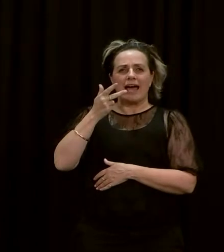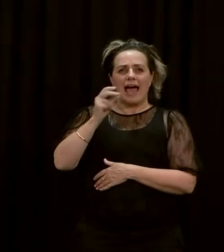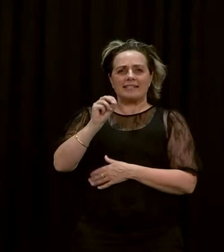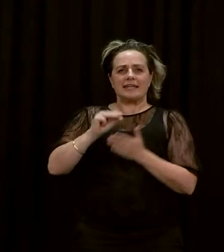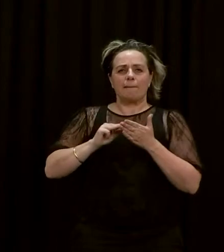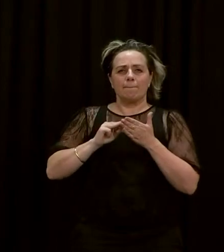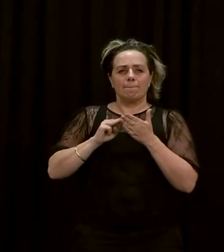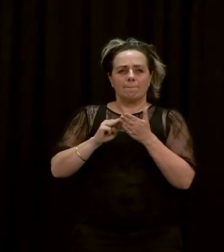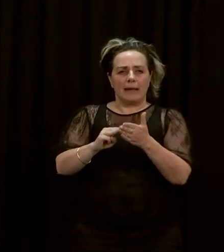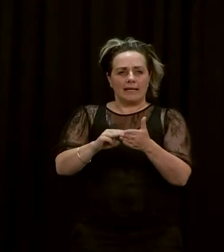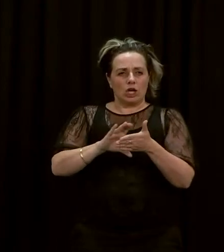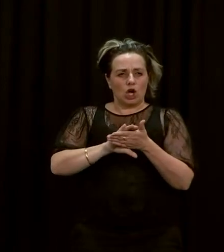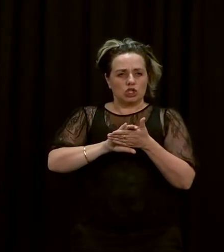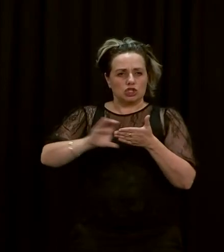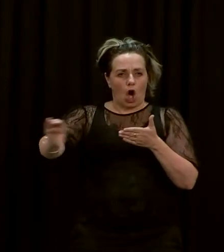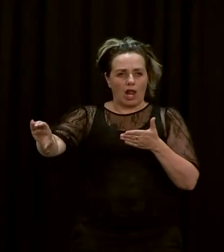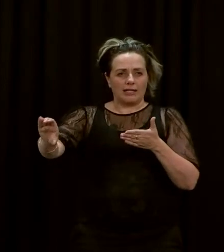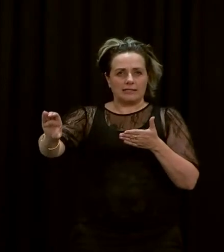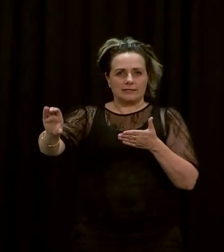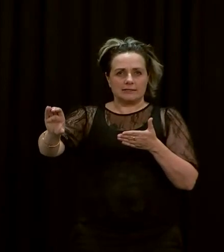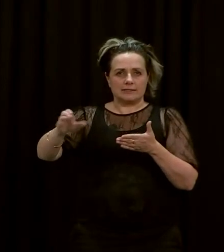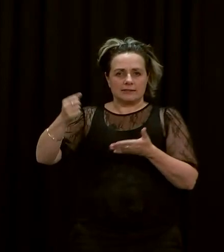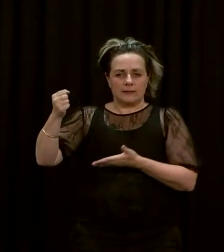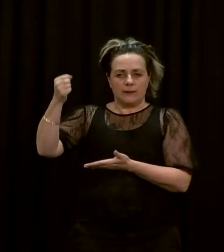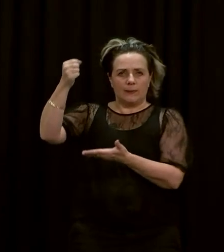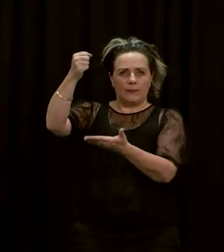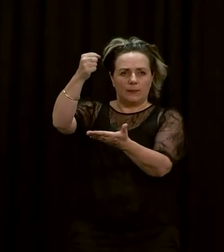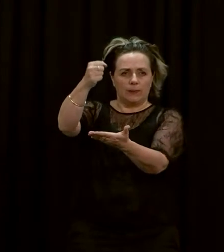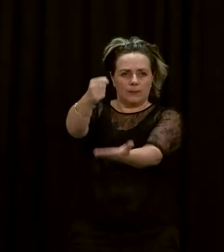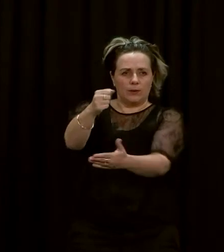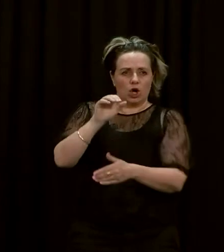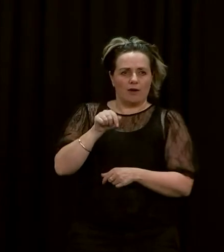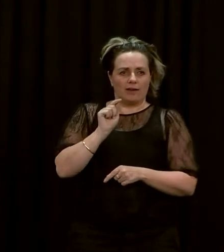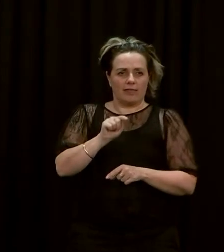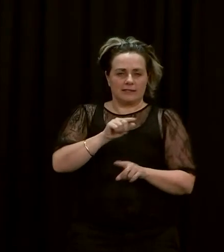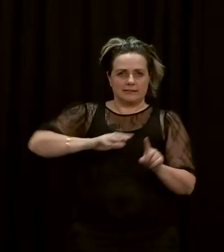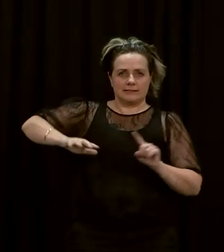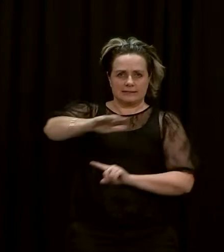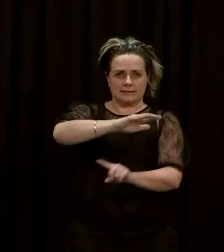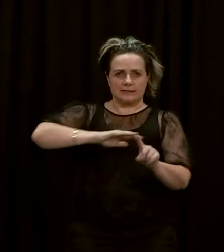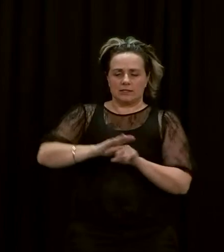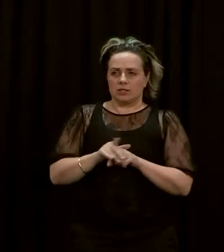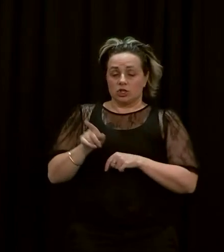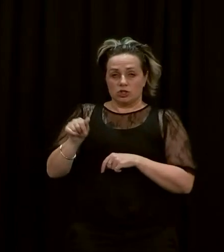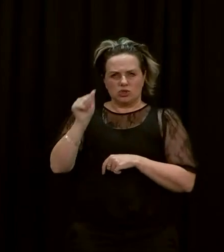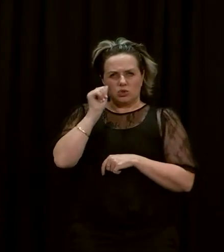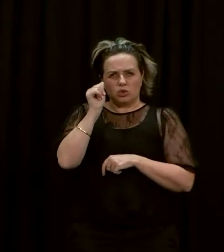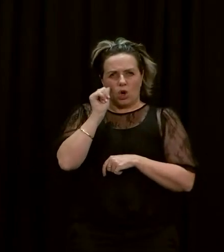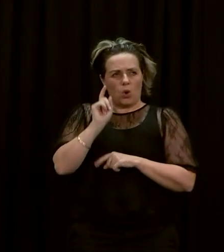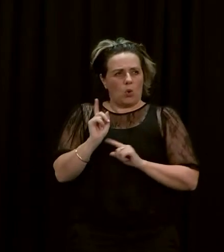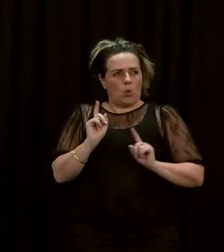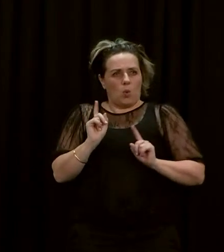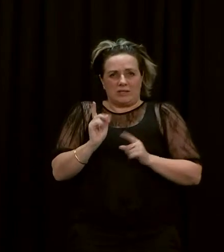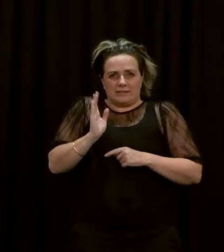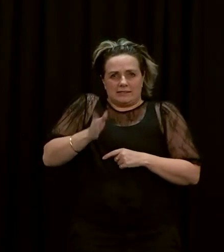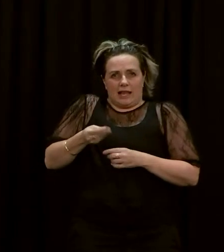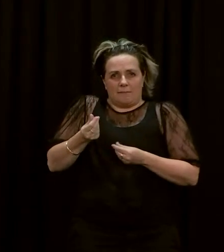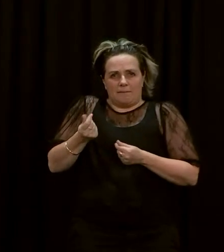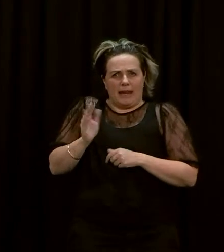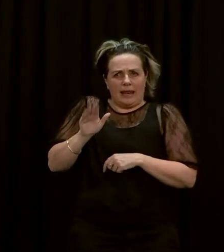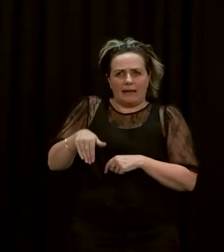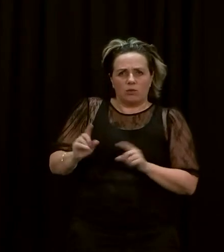2 tranches that has been set aside. 87? Do you know roughly how much of that has been, like, what availability is there still? I'll get